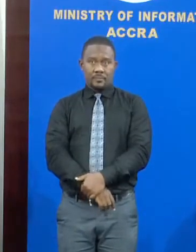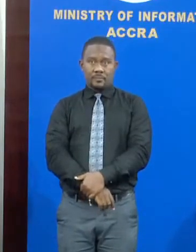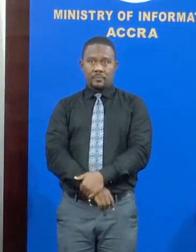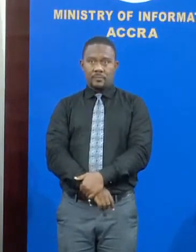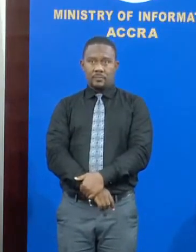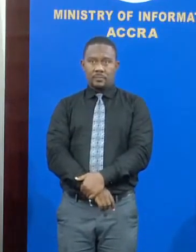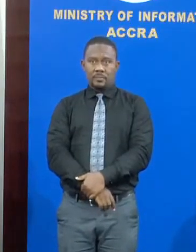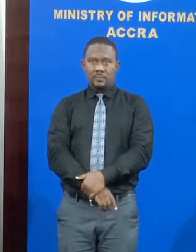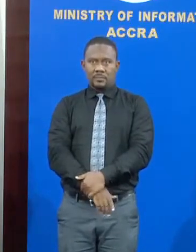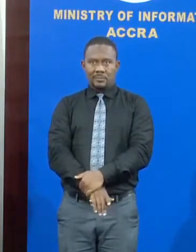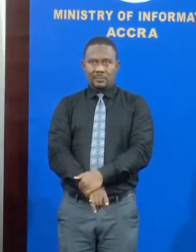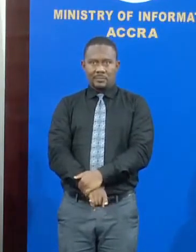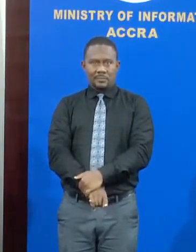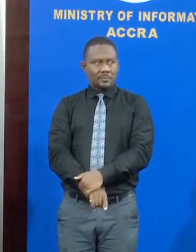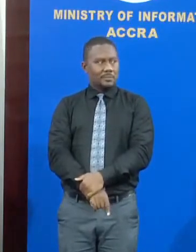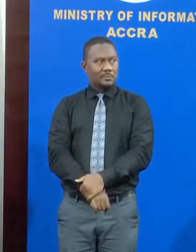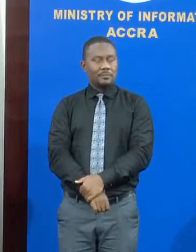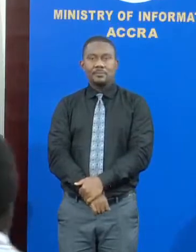Okay, please go ahead.